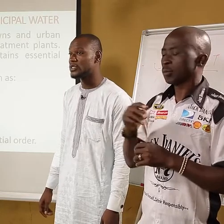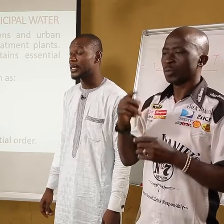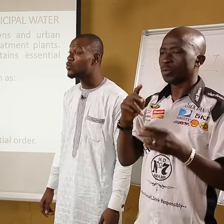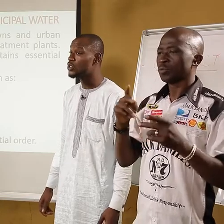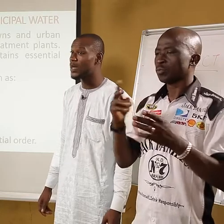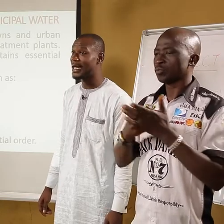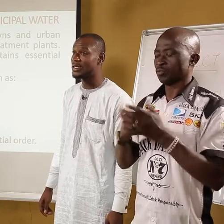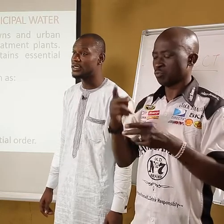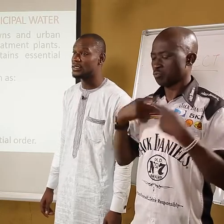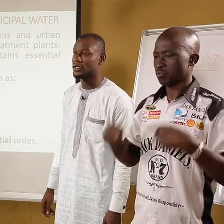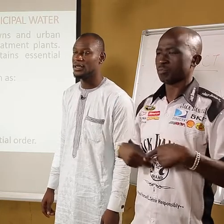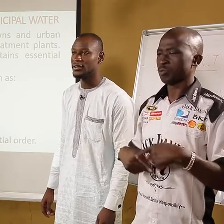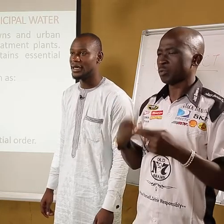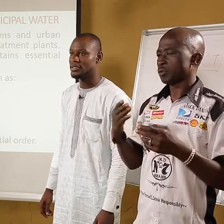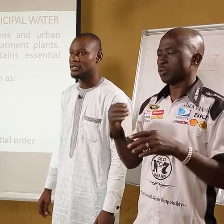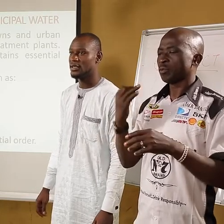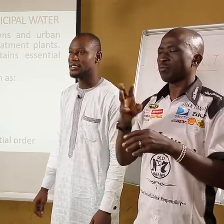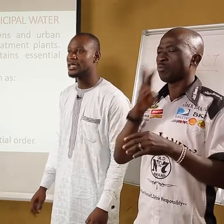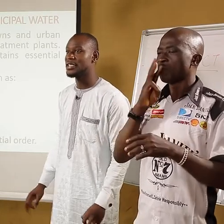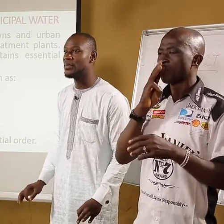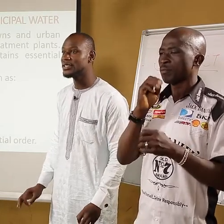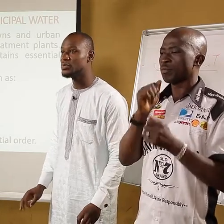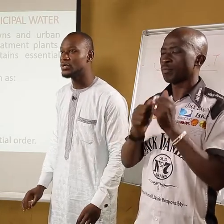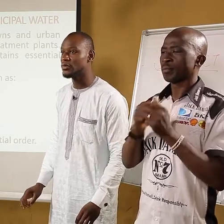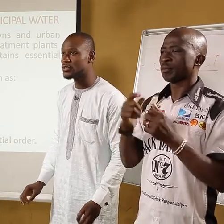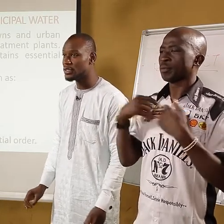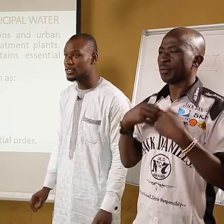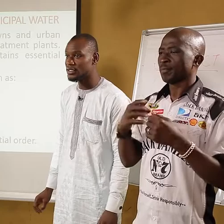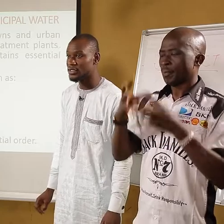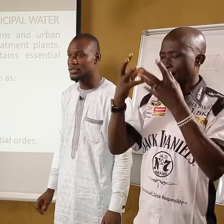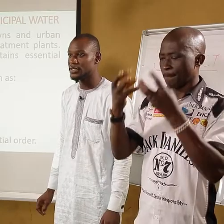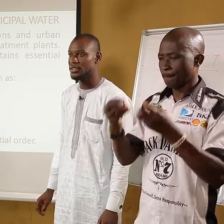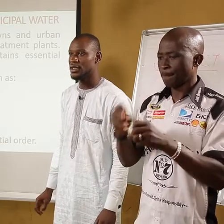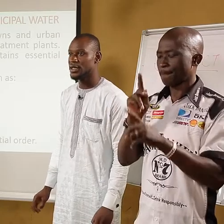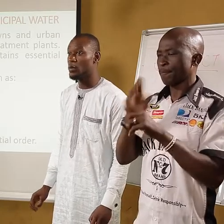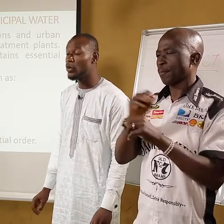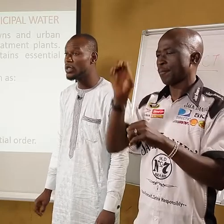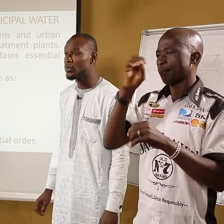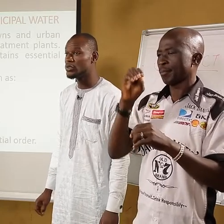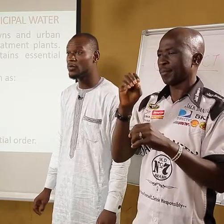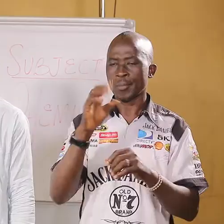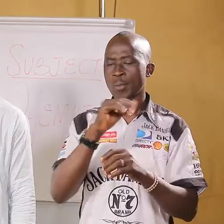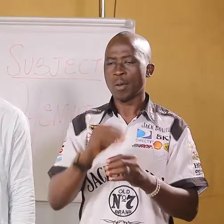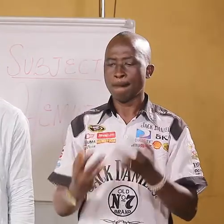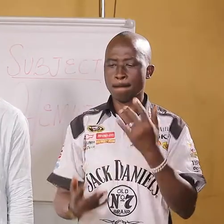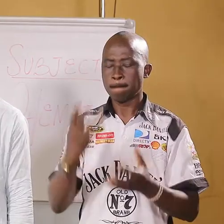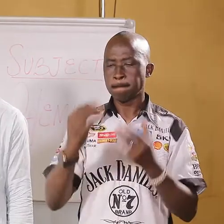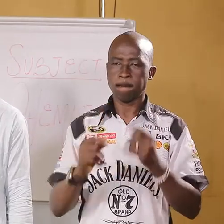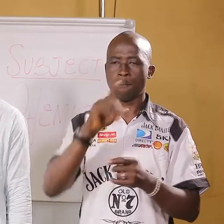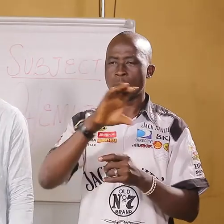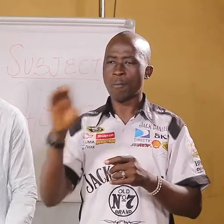properties of water, in which we agree that it has a melting point of 0 degrees Celsius, a boiling point of 100